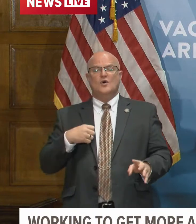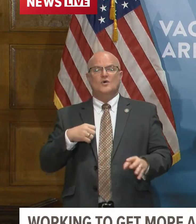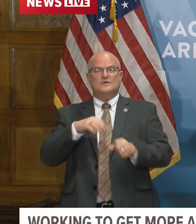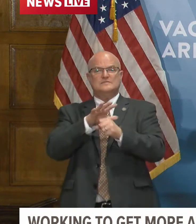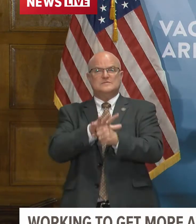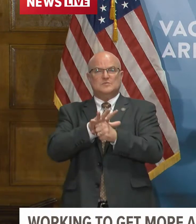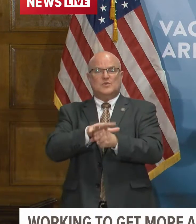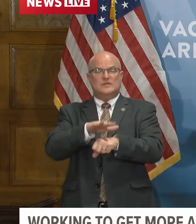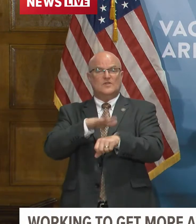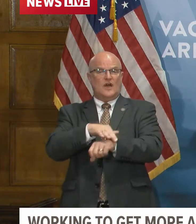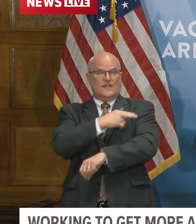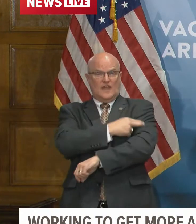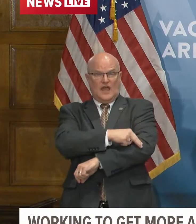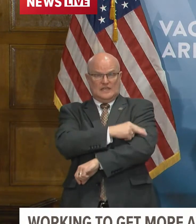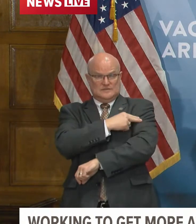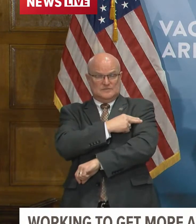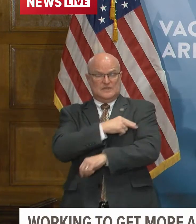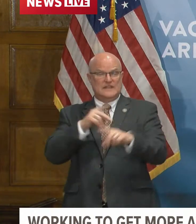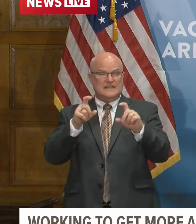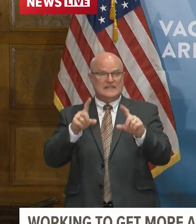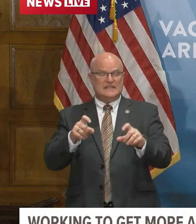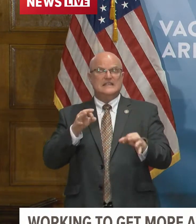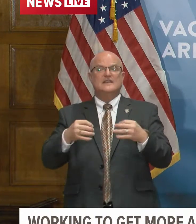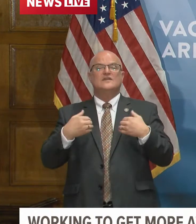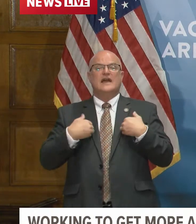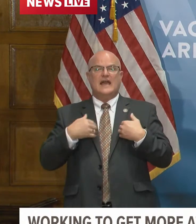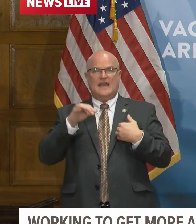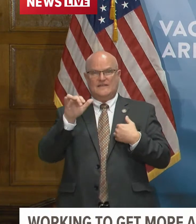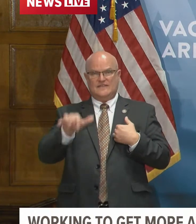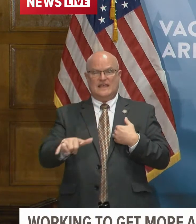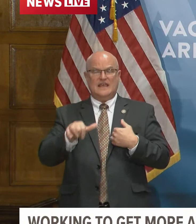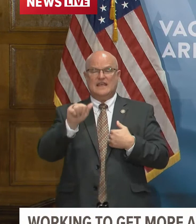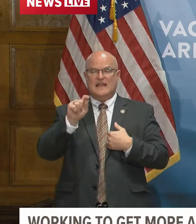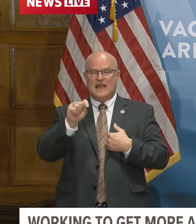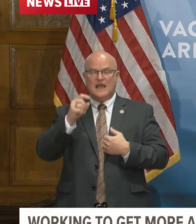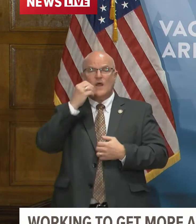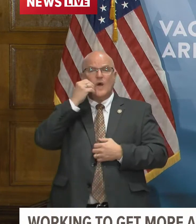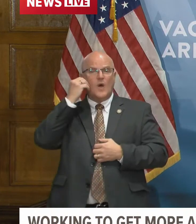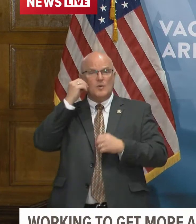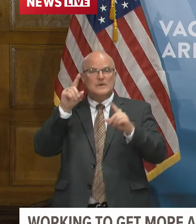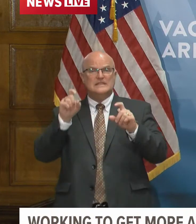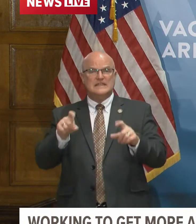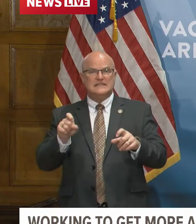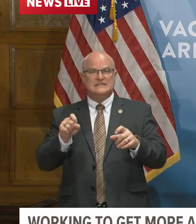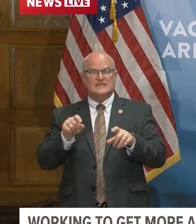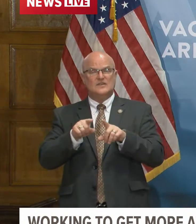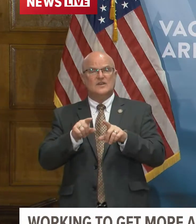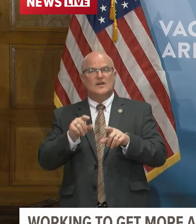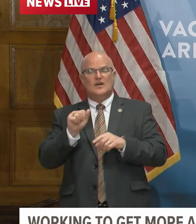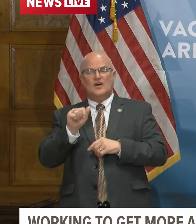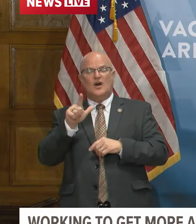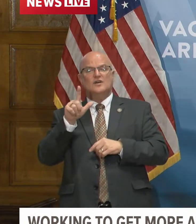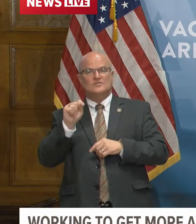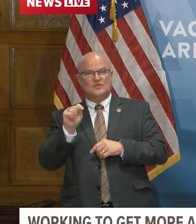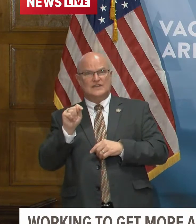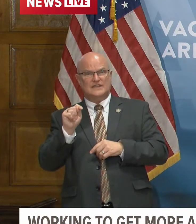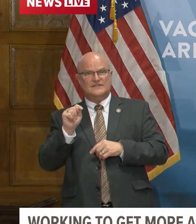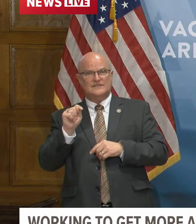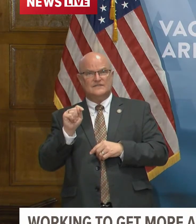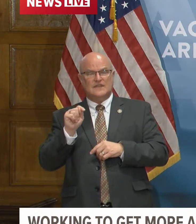relieves pressure on the hospitals if we can have that at-home testing alternative. It gets treatment